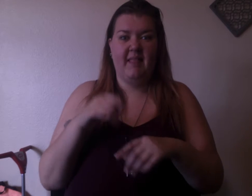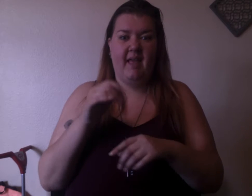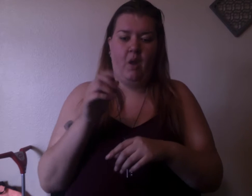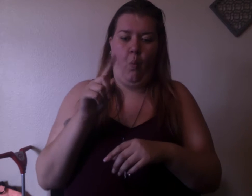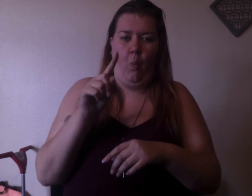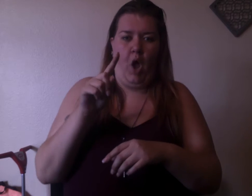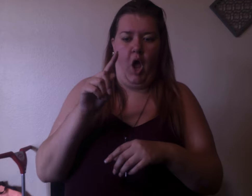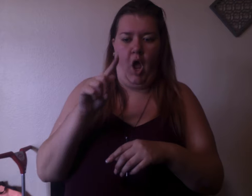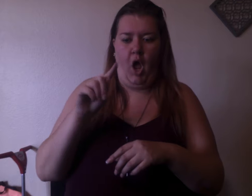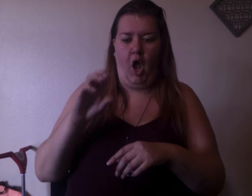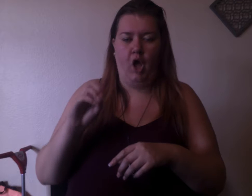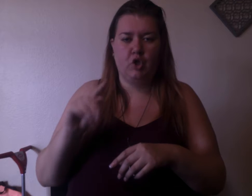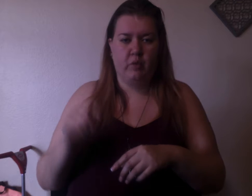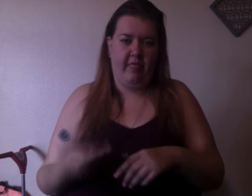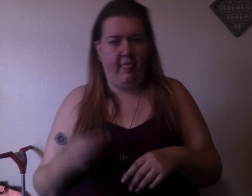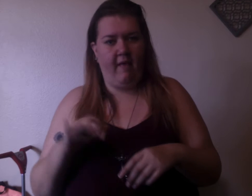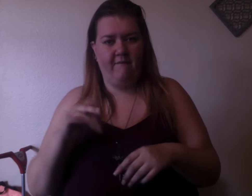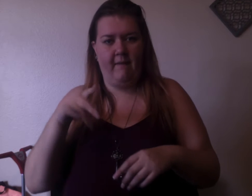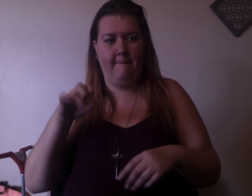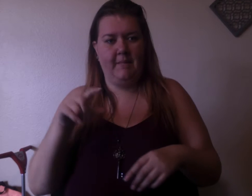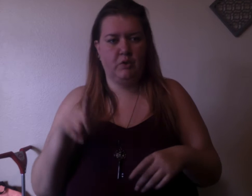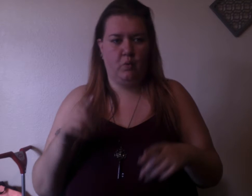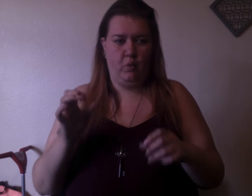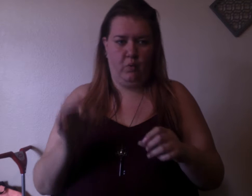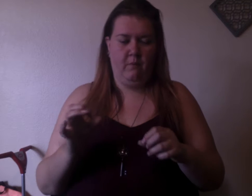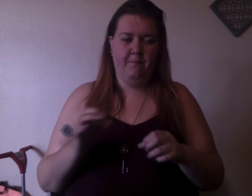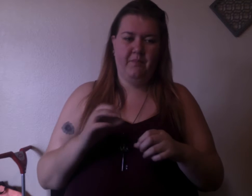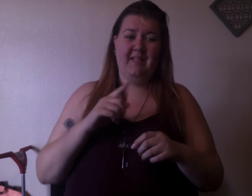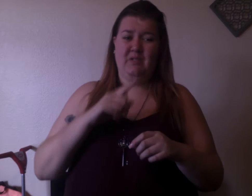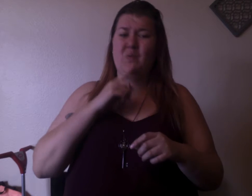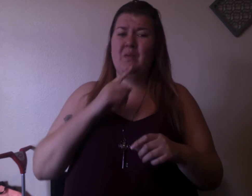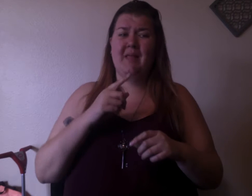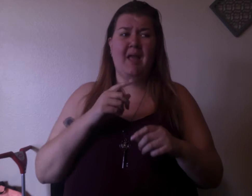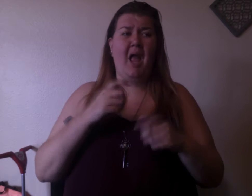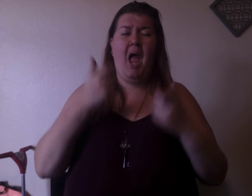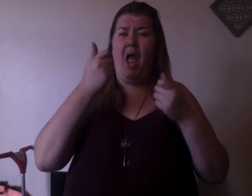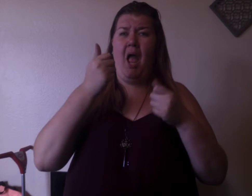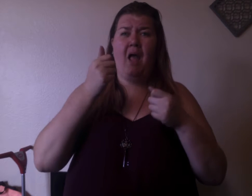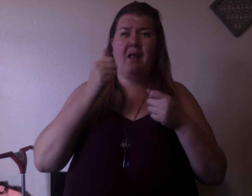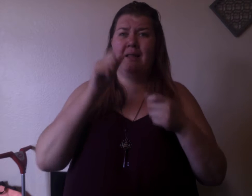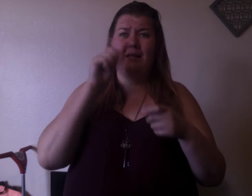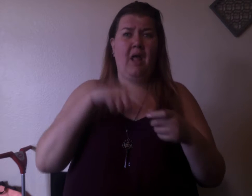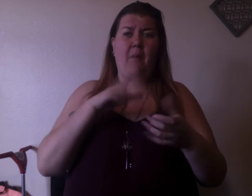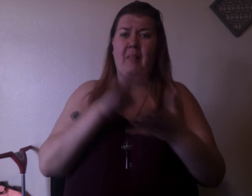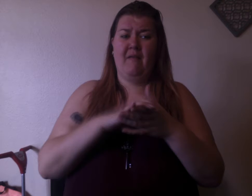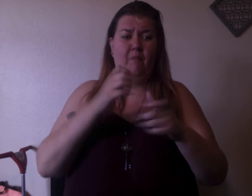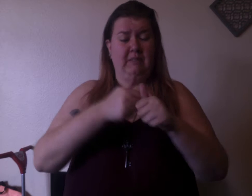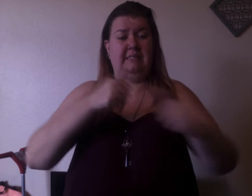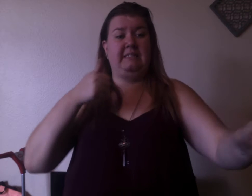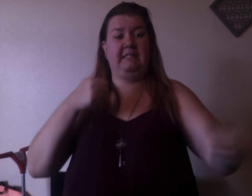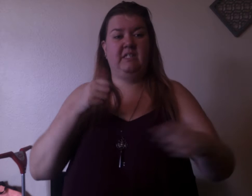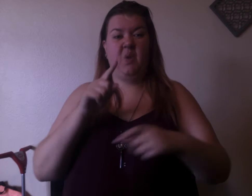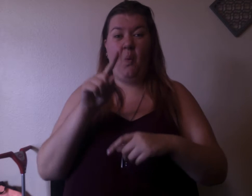Earth properly. So this is a unbelievable distance that between the Earth and the sun. It's 100 times the distance